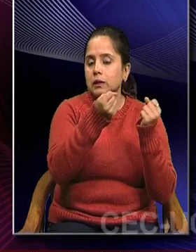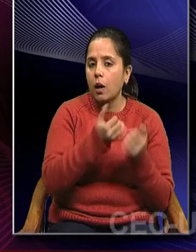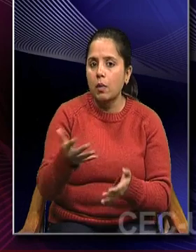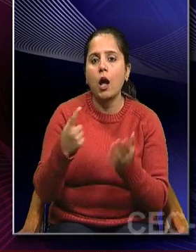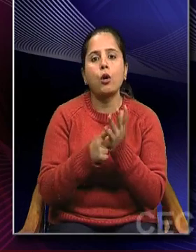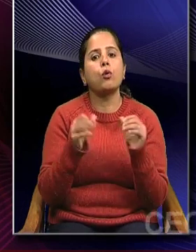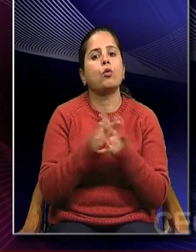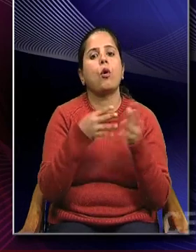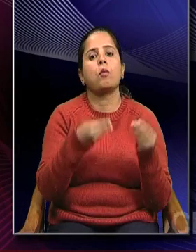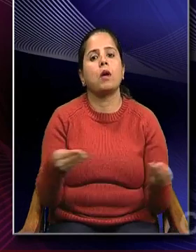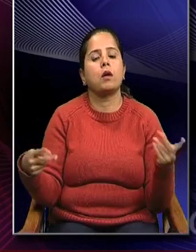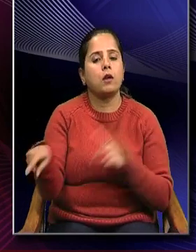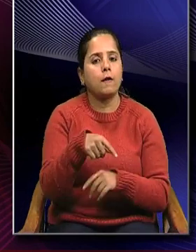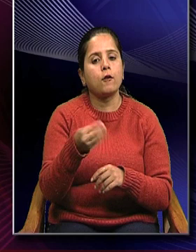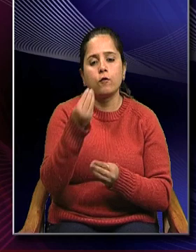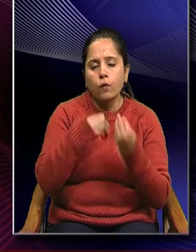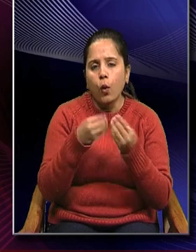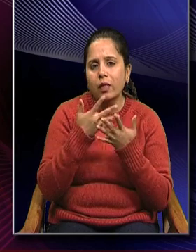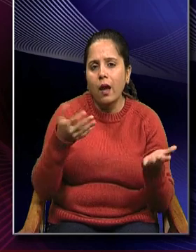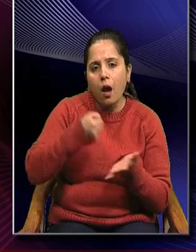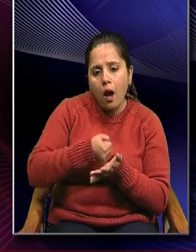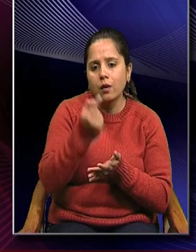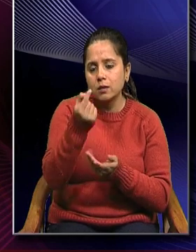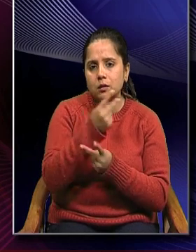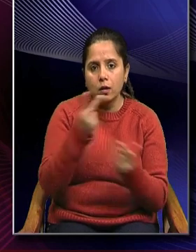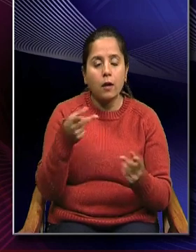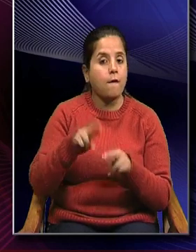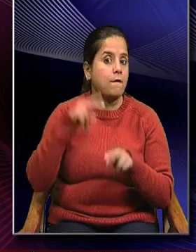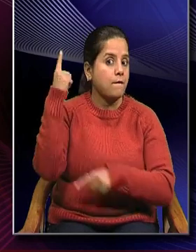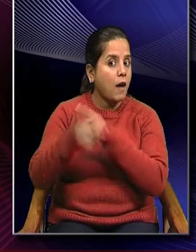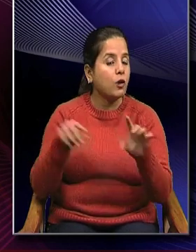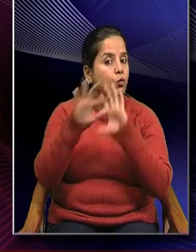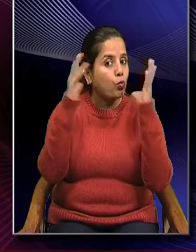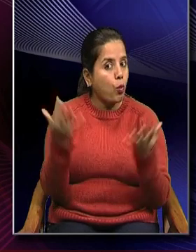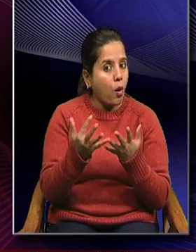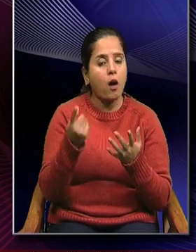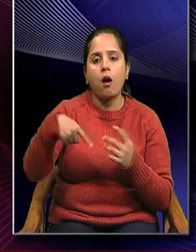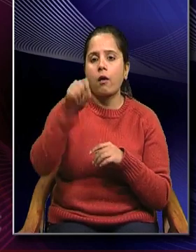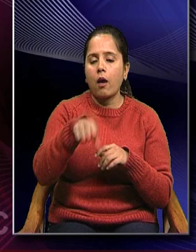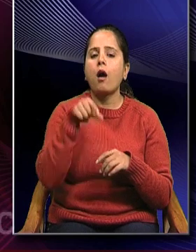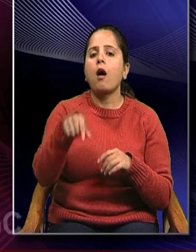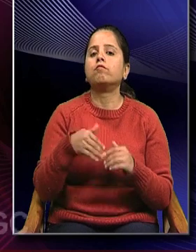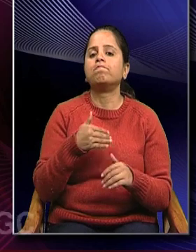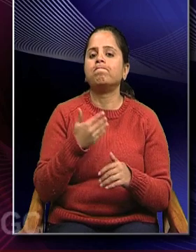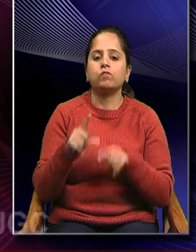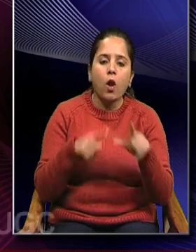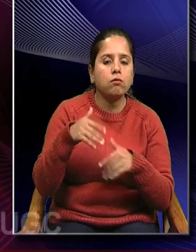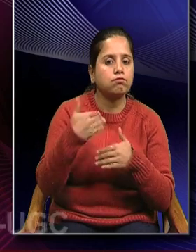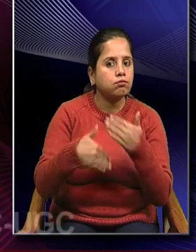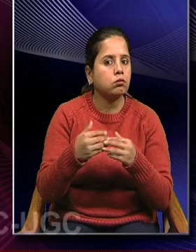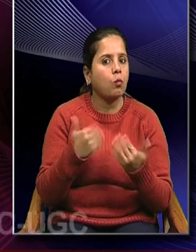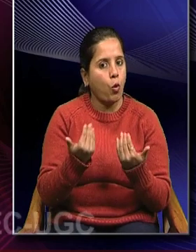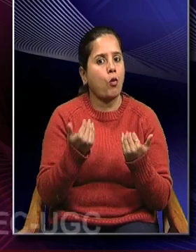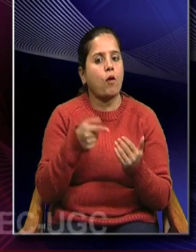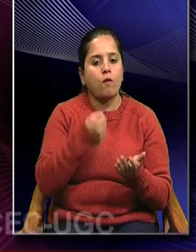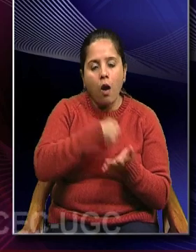material like cotton and food grains, so that the factories of the world they could survive on these food grains